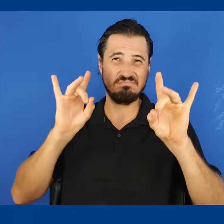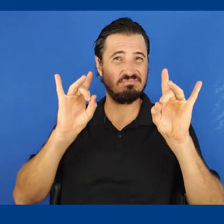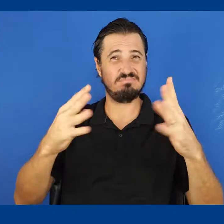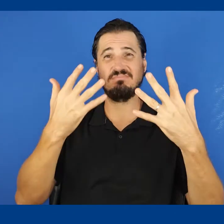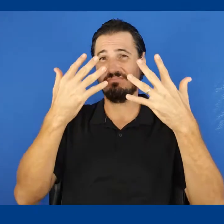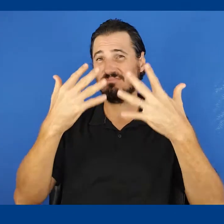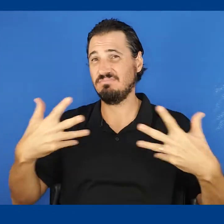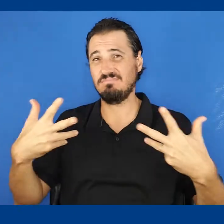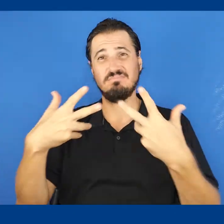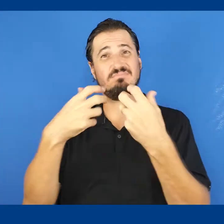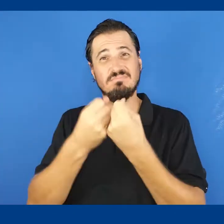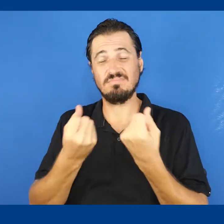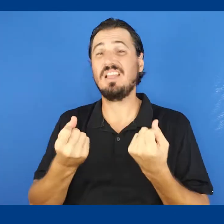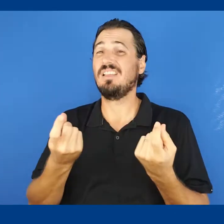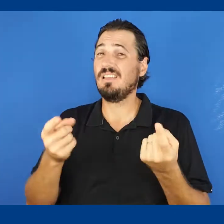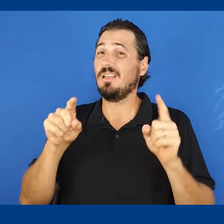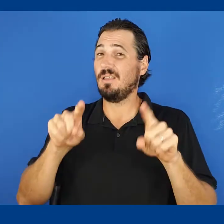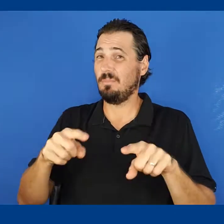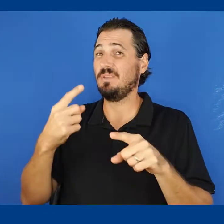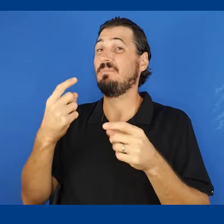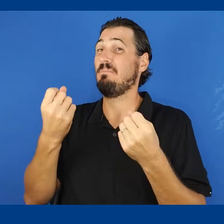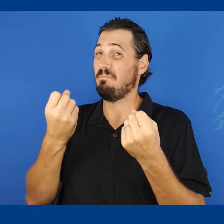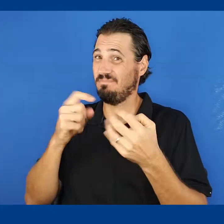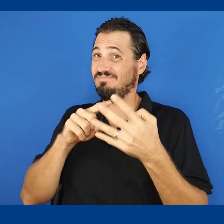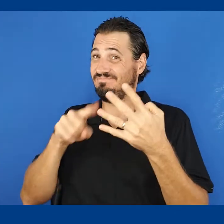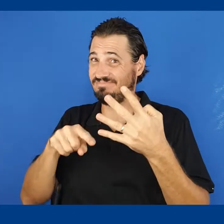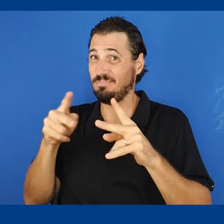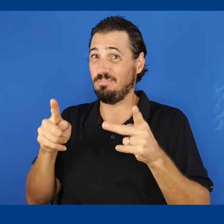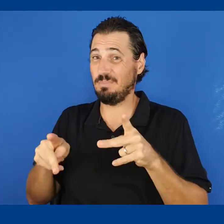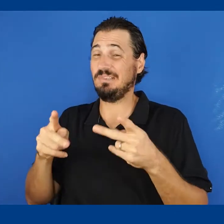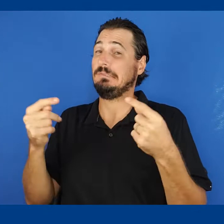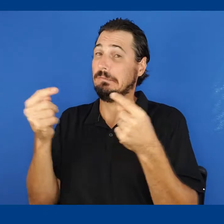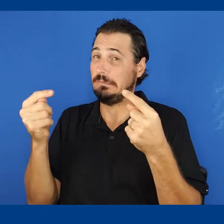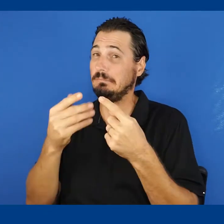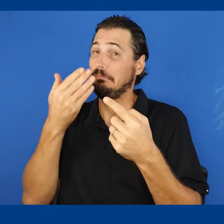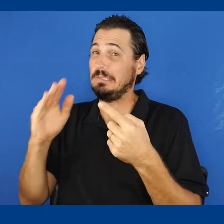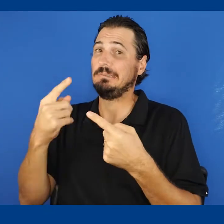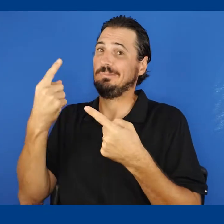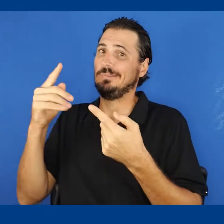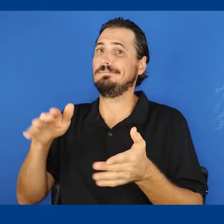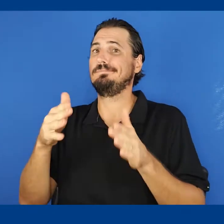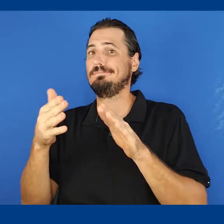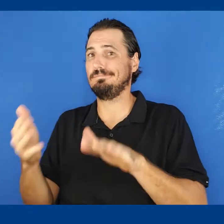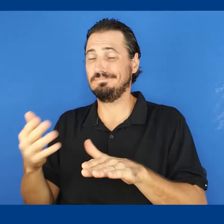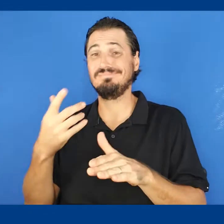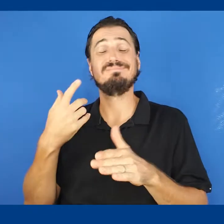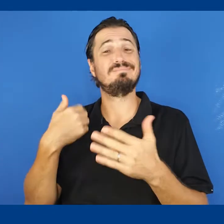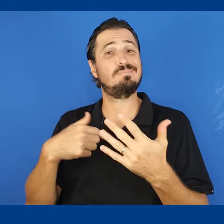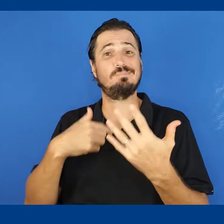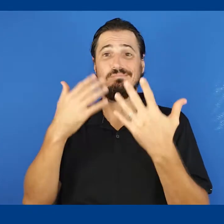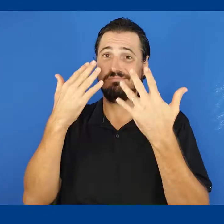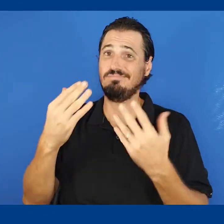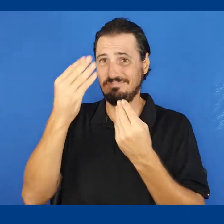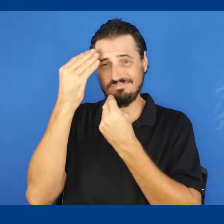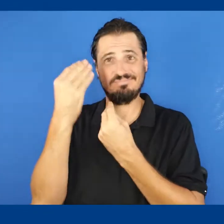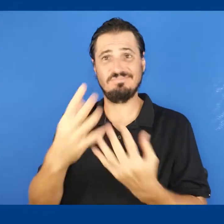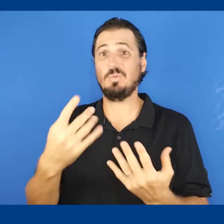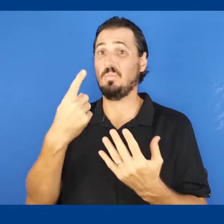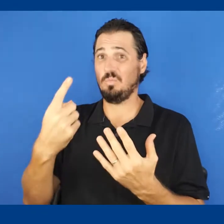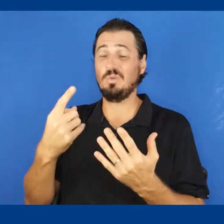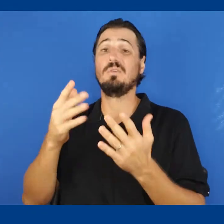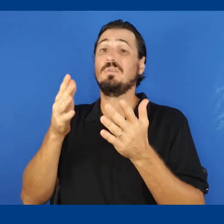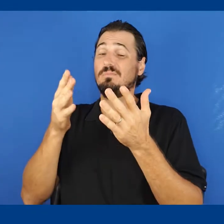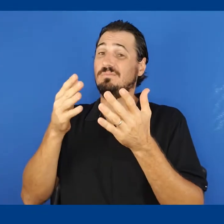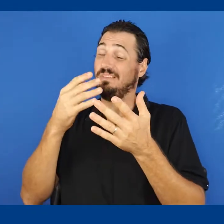Eve, which resulted in critical injuries and one fatality. We are sad to report the victims were immediate family members of